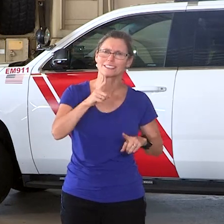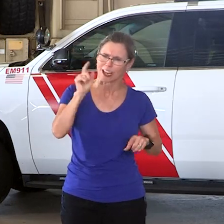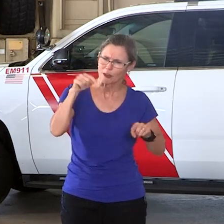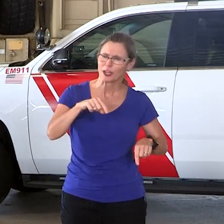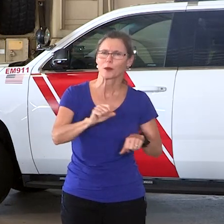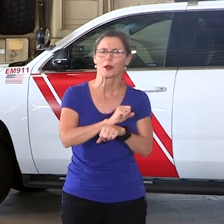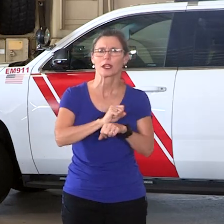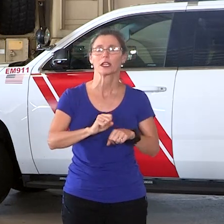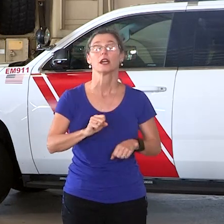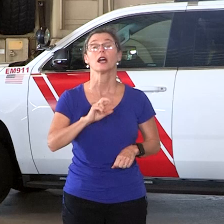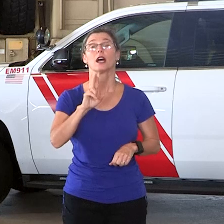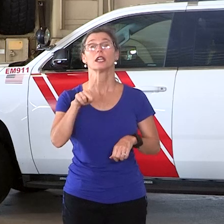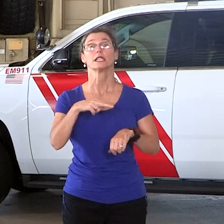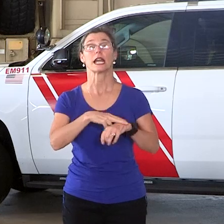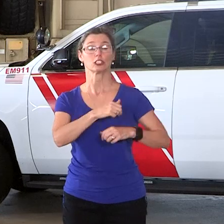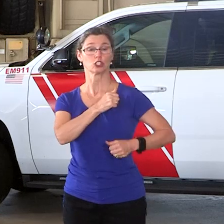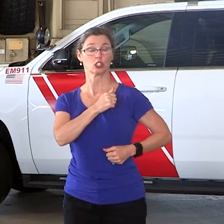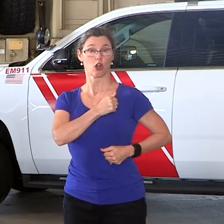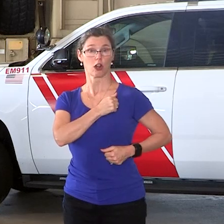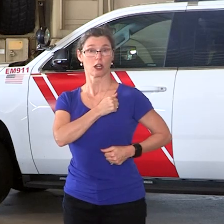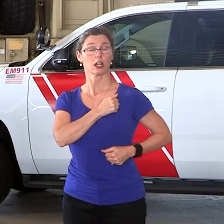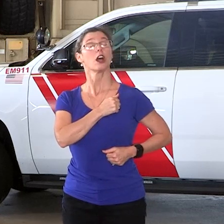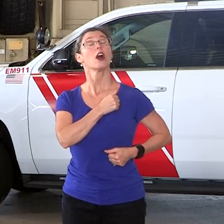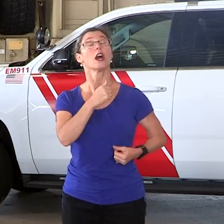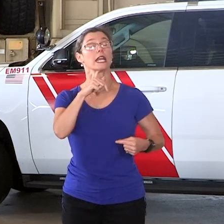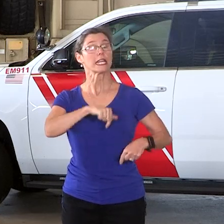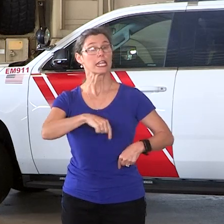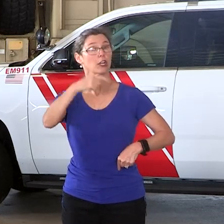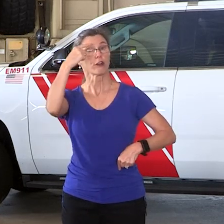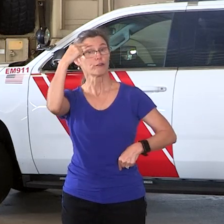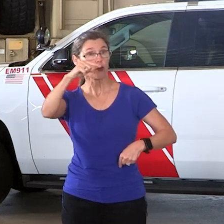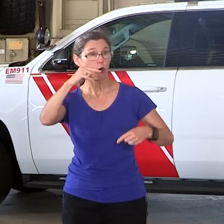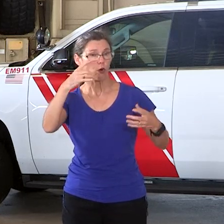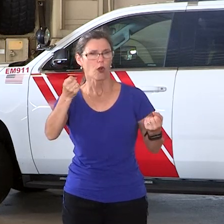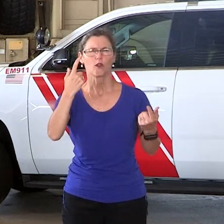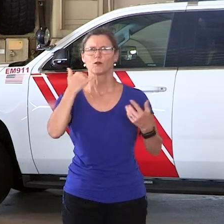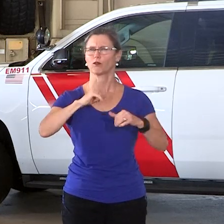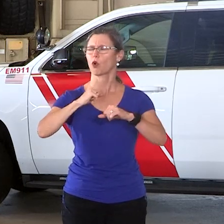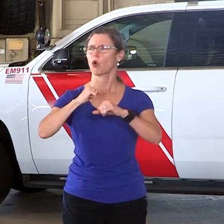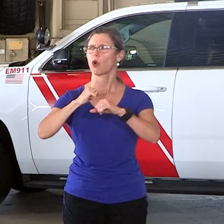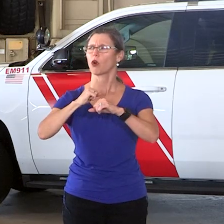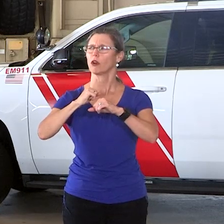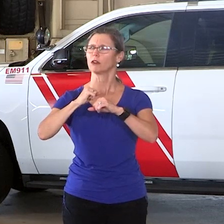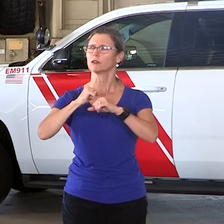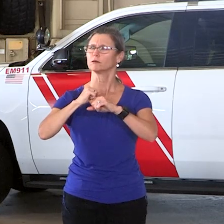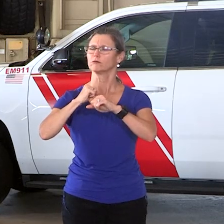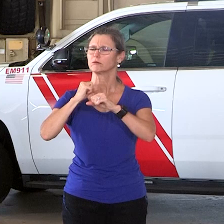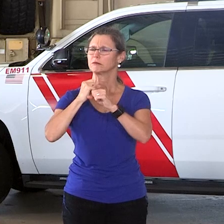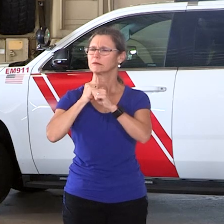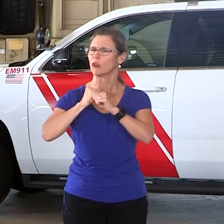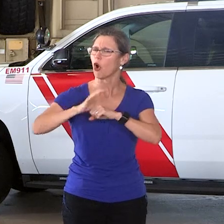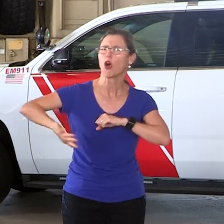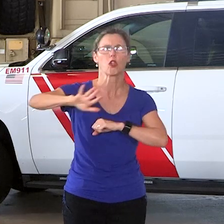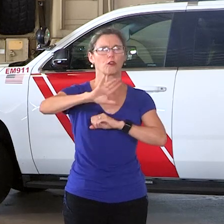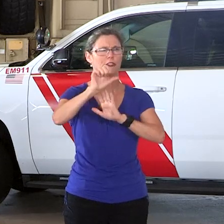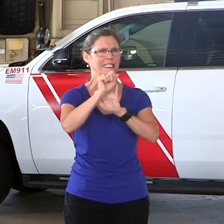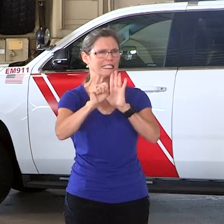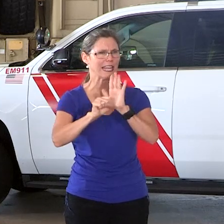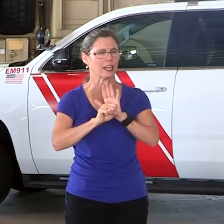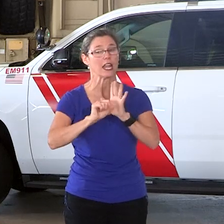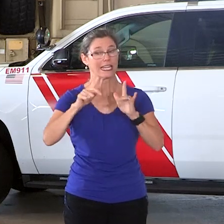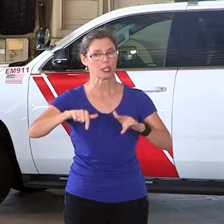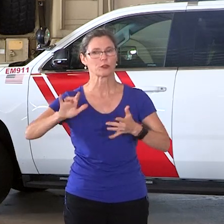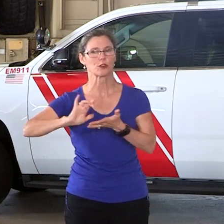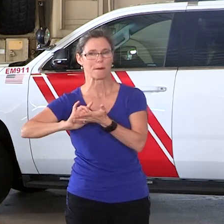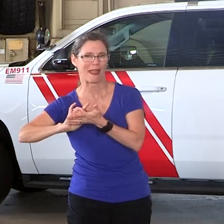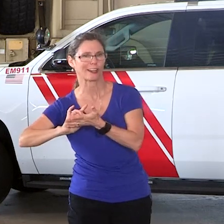National Guard is called to duty, our guardsmen, to support many missions across the state, including current operations, medical support as we're doing here.